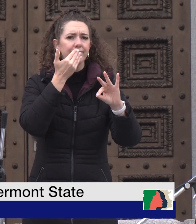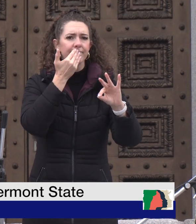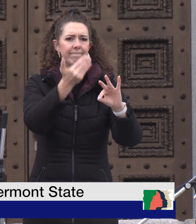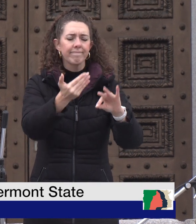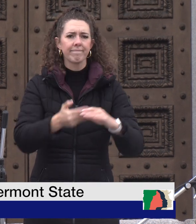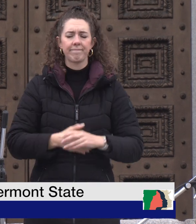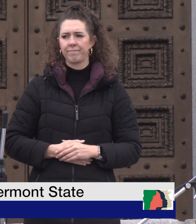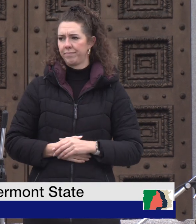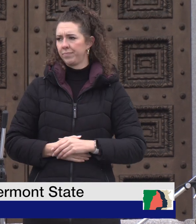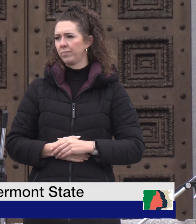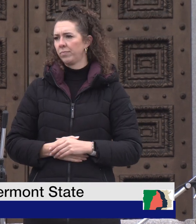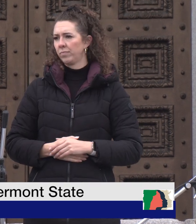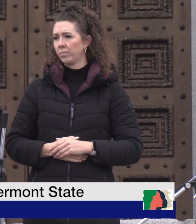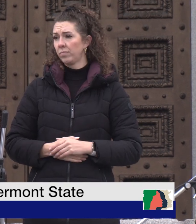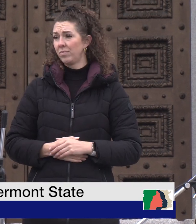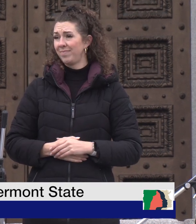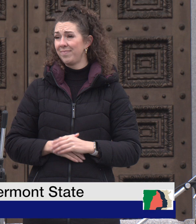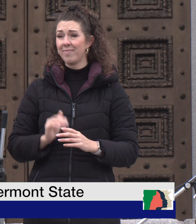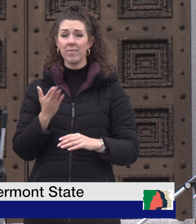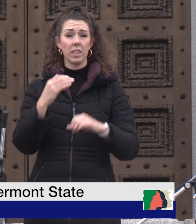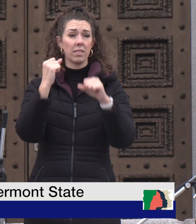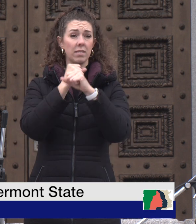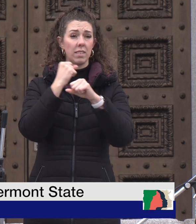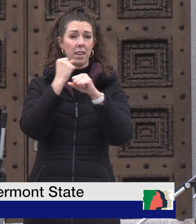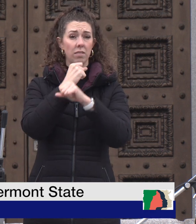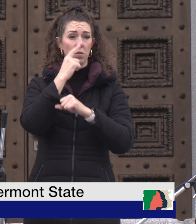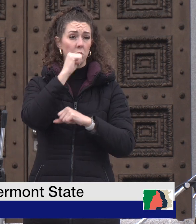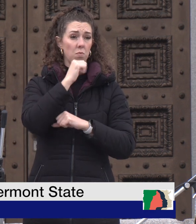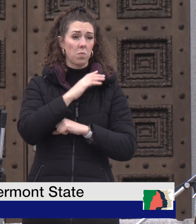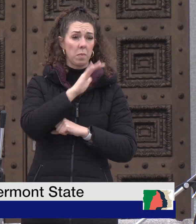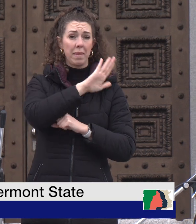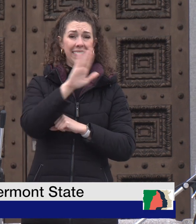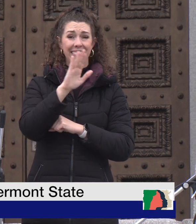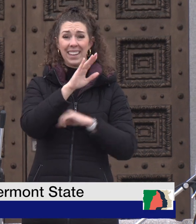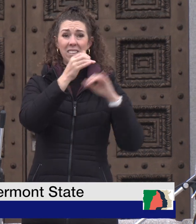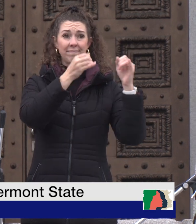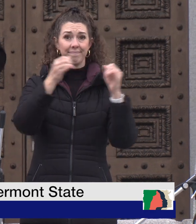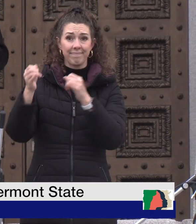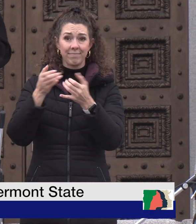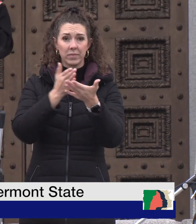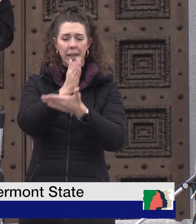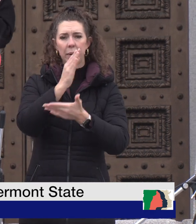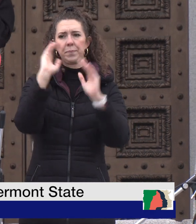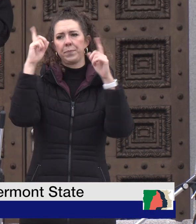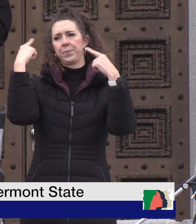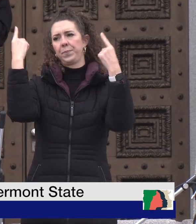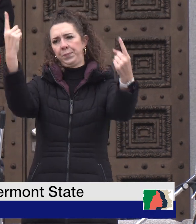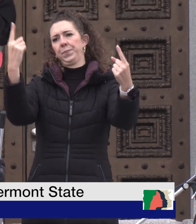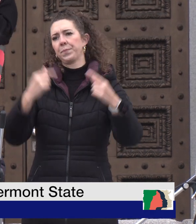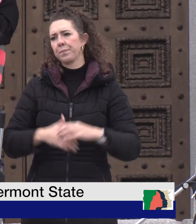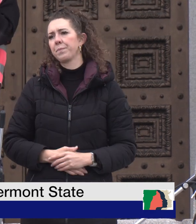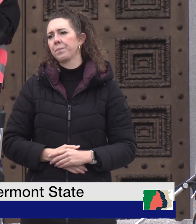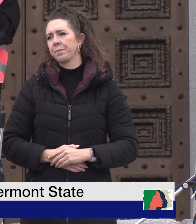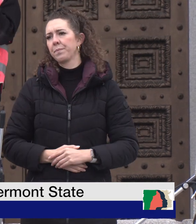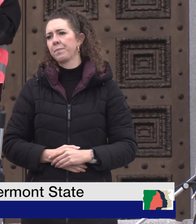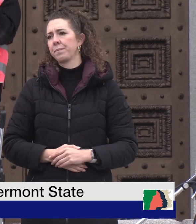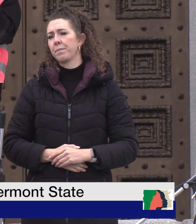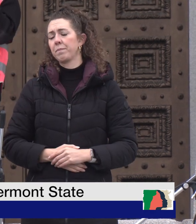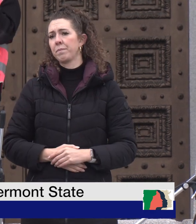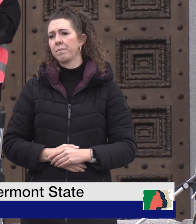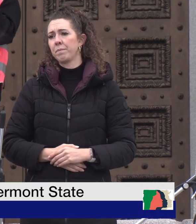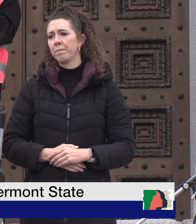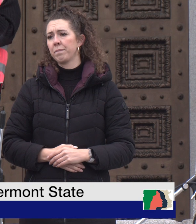The battle for individual rights of women is one of long standing, and none of us should